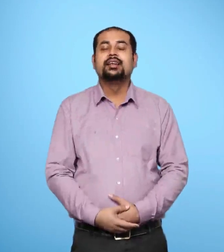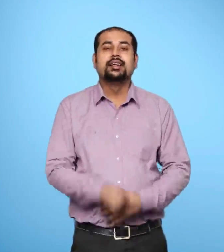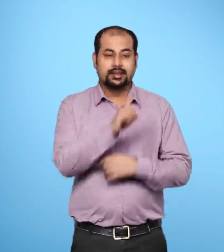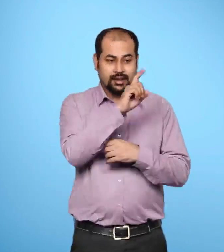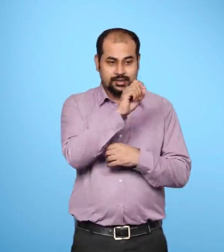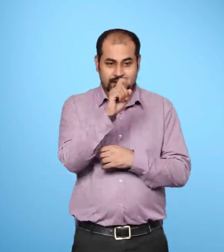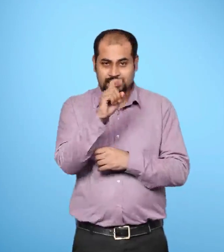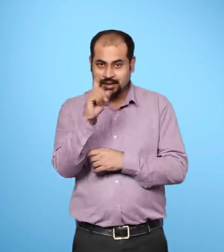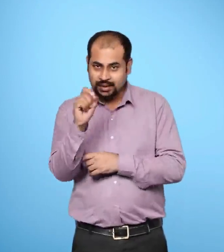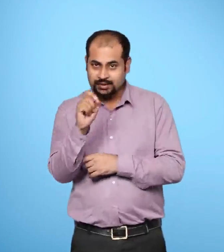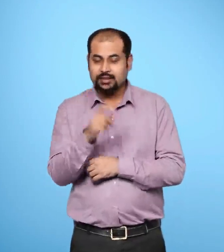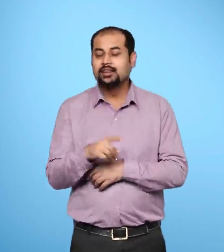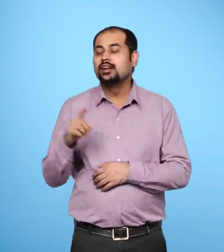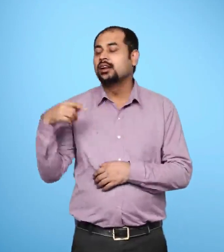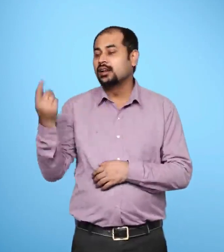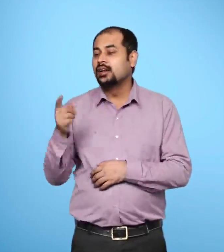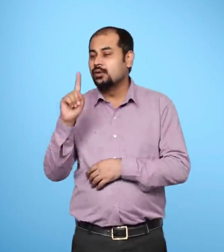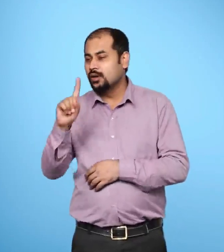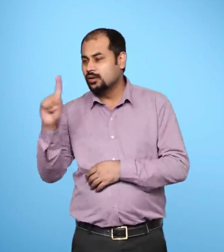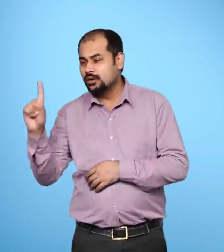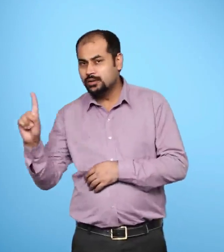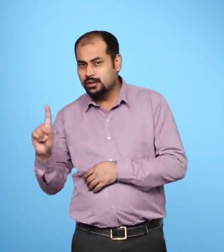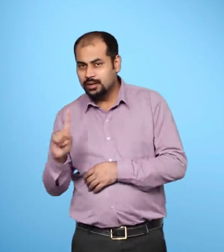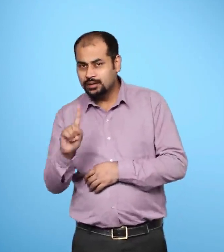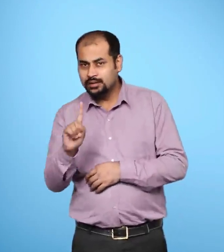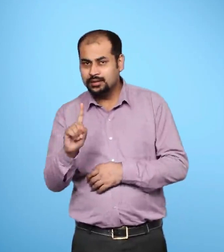Tens and Ones from Mathematics Textbook,